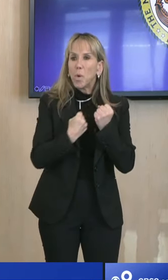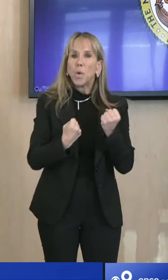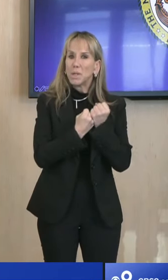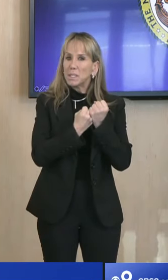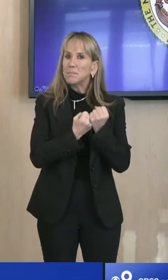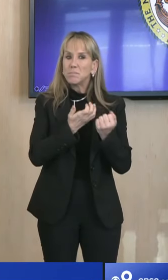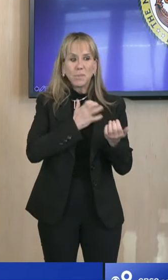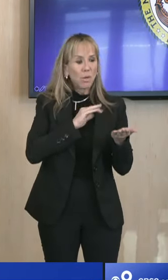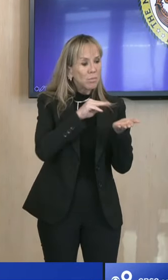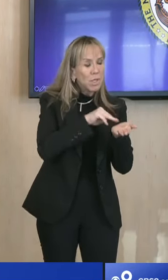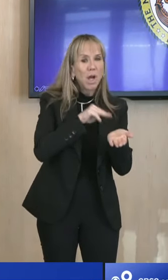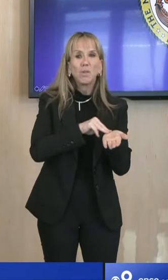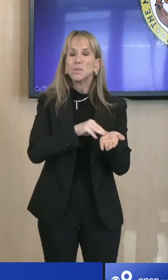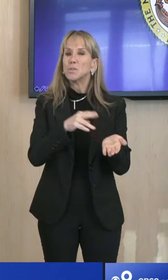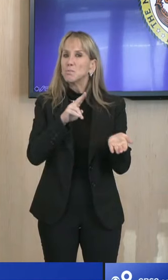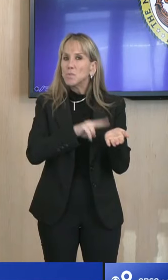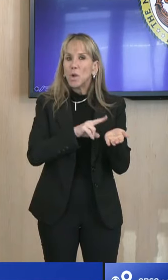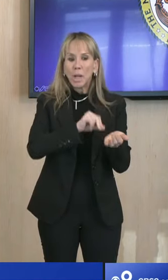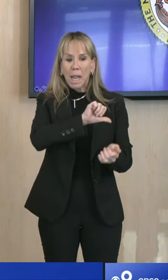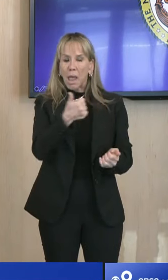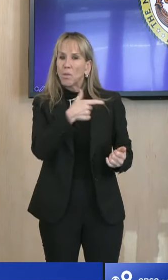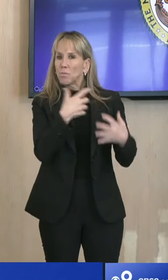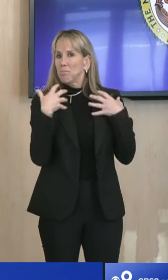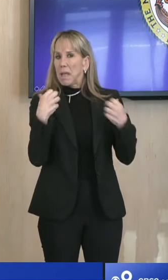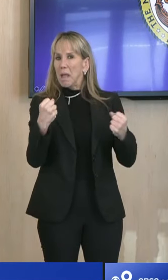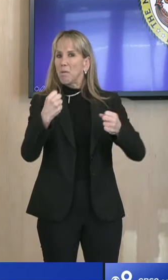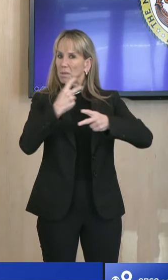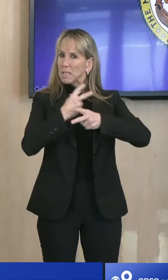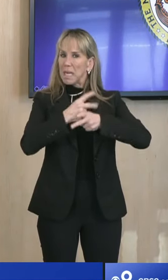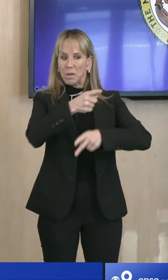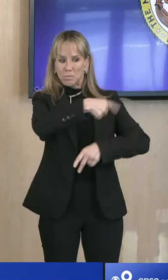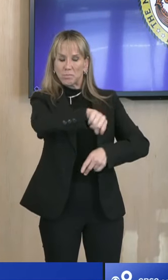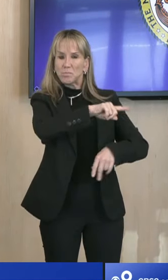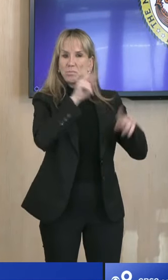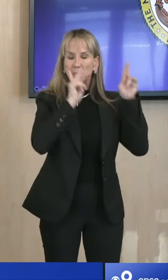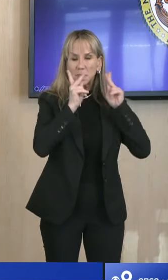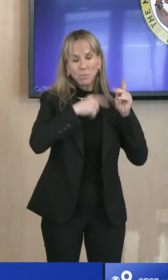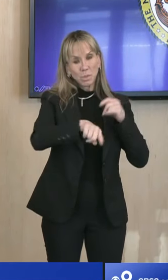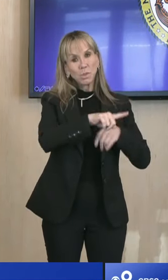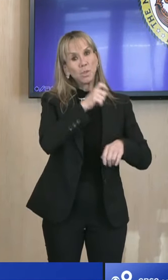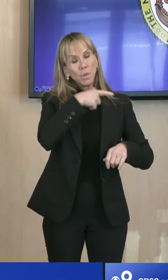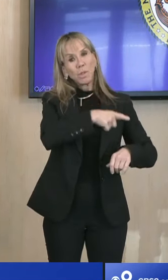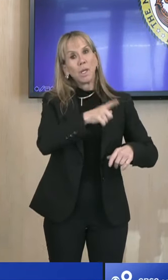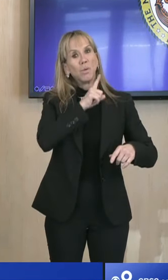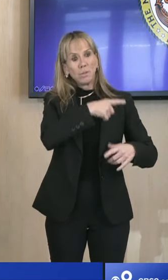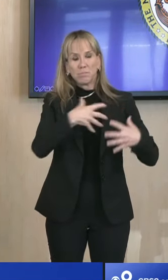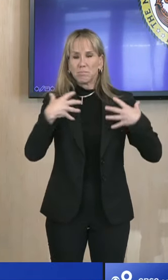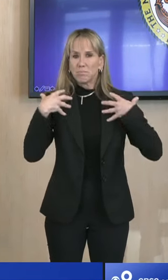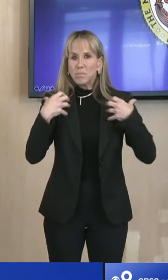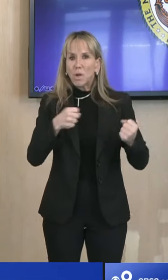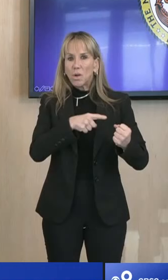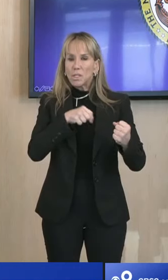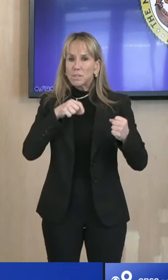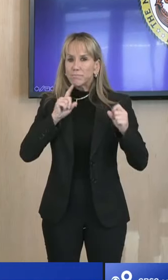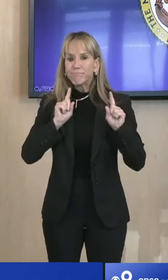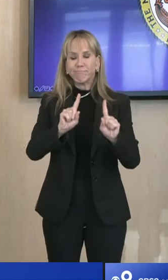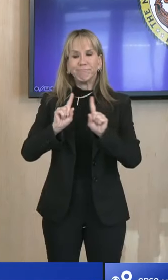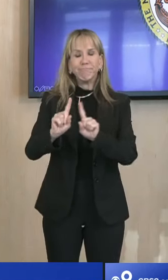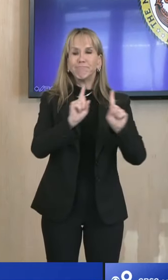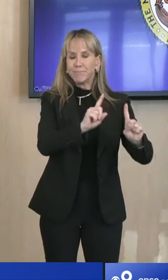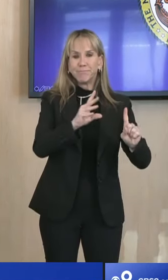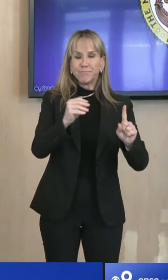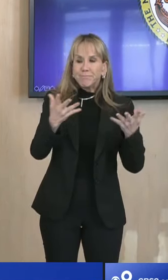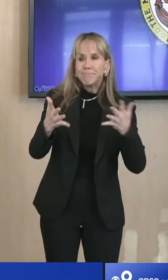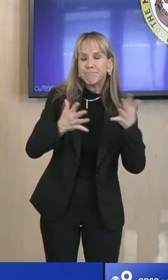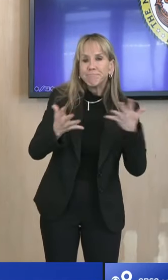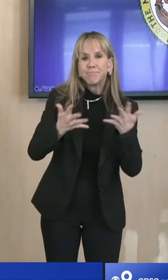our doctors and nurses and other healthcare professionals who are certainly on the front lines courageously fighting this effort and